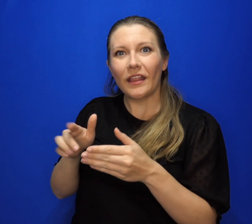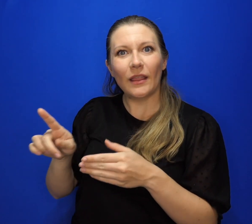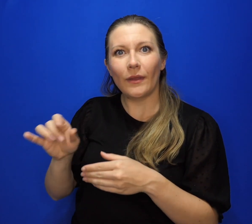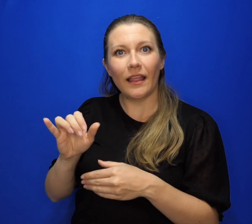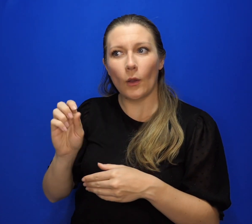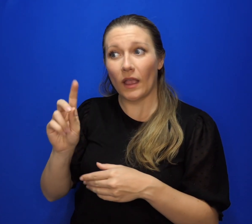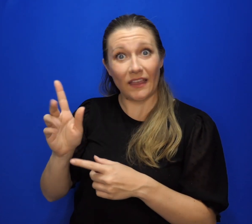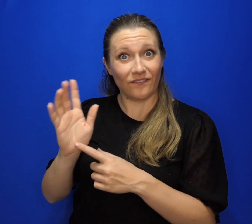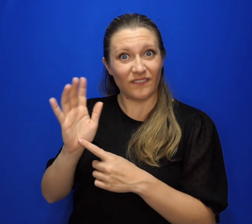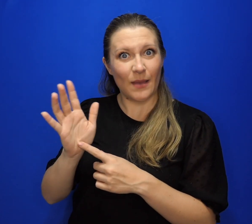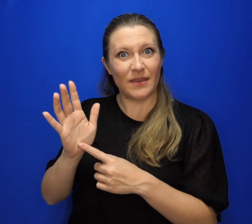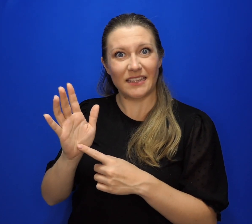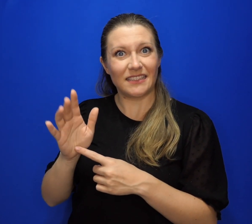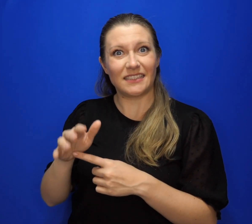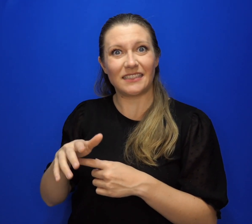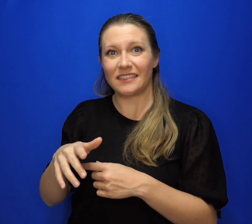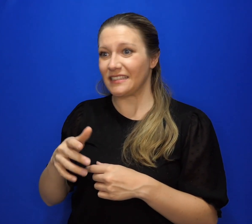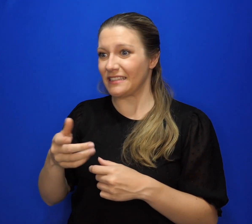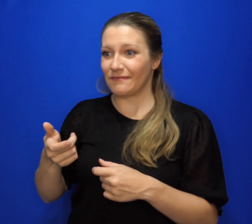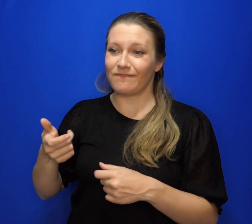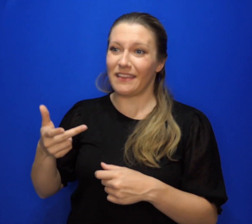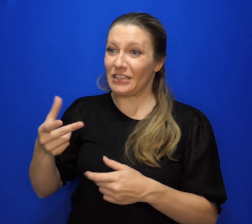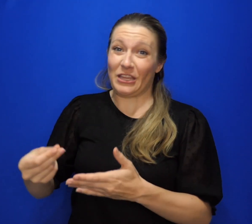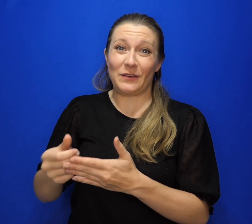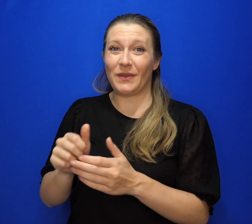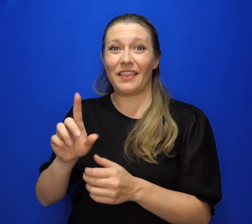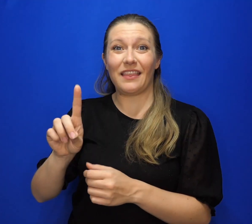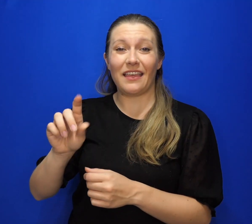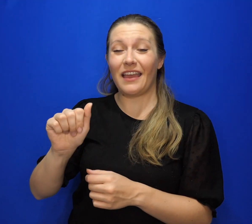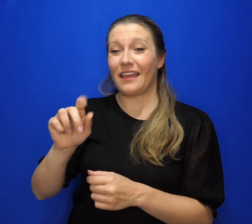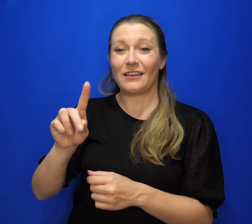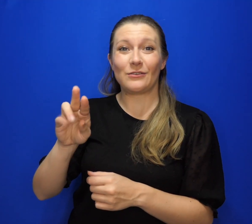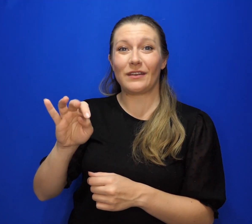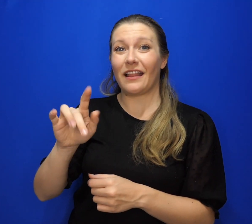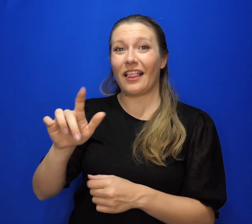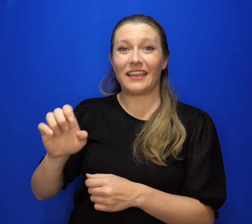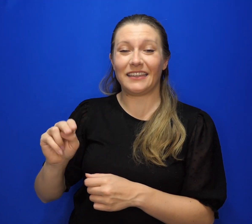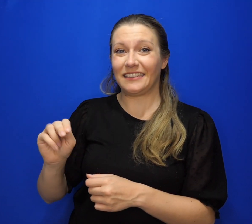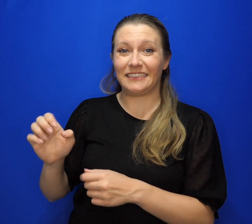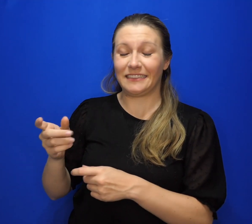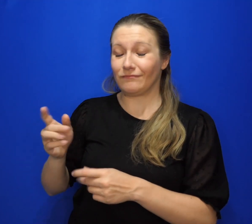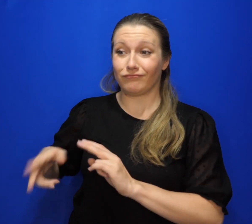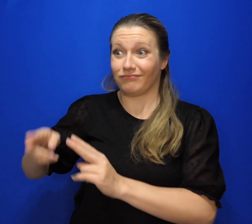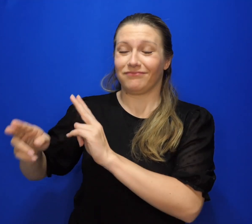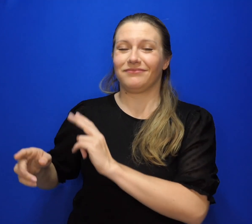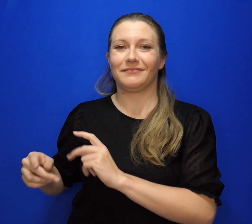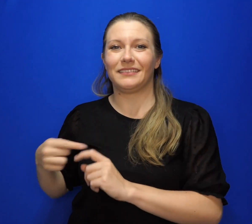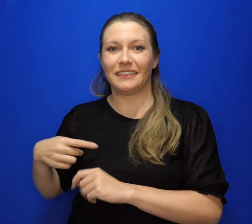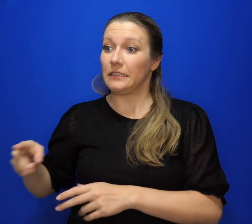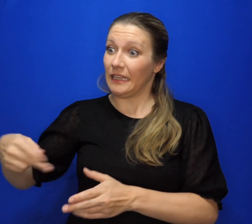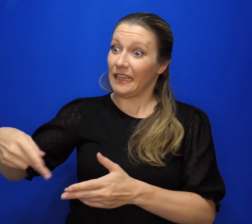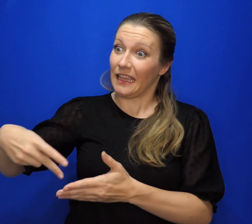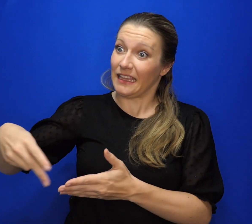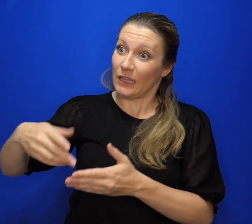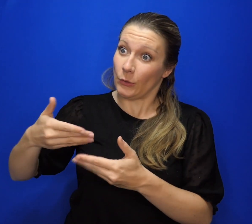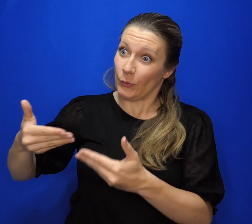with the adrenaline. No, get him out here. He's like, do the dance, do the dance, do the dance. Then he was done for a week. You